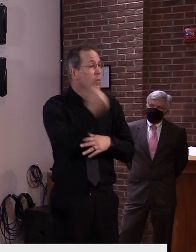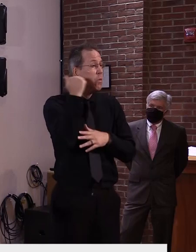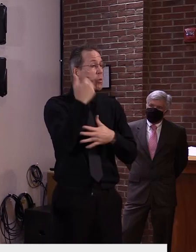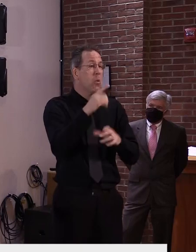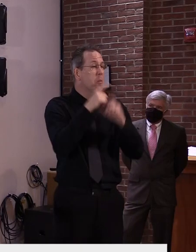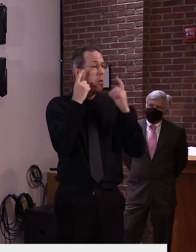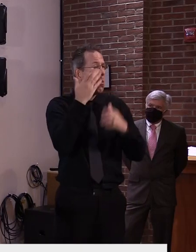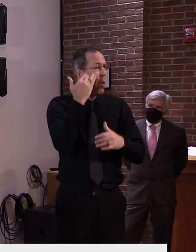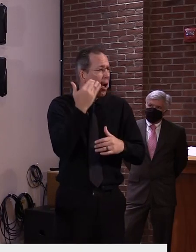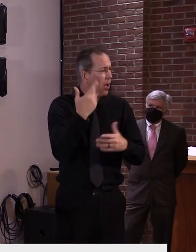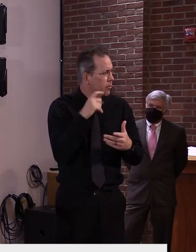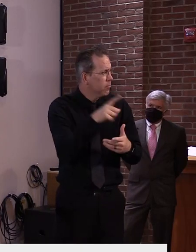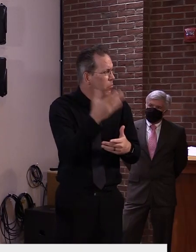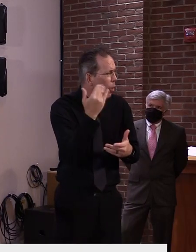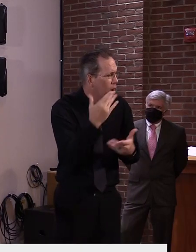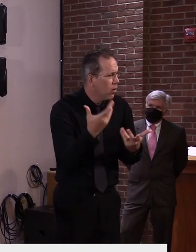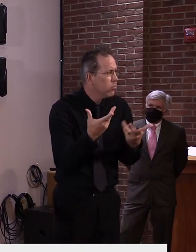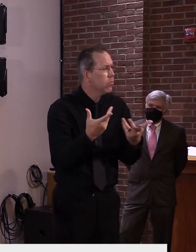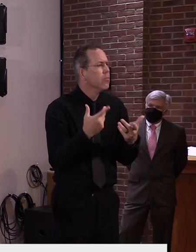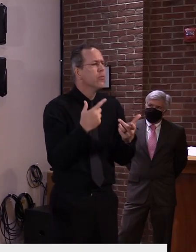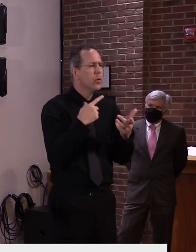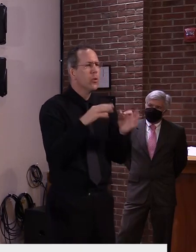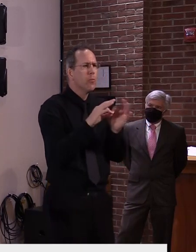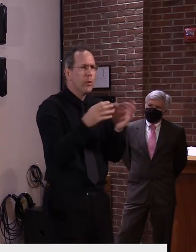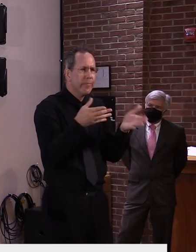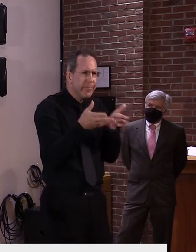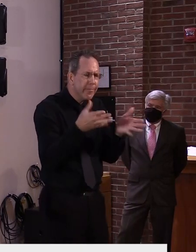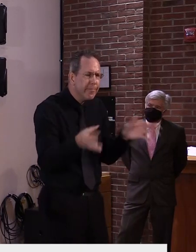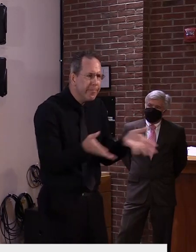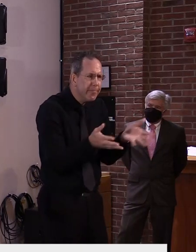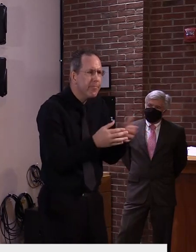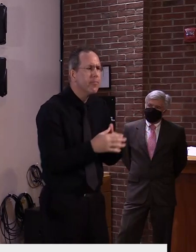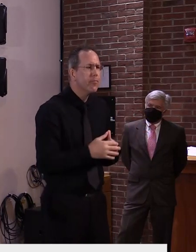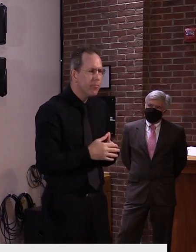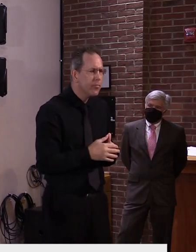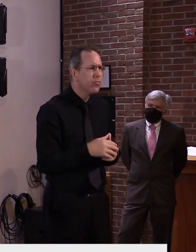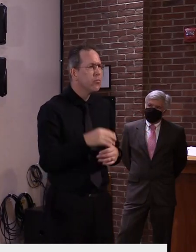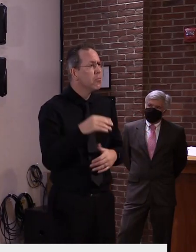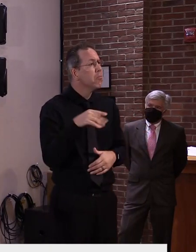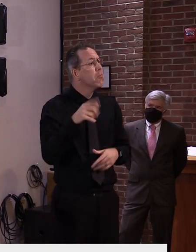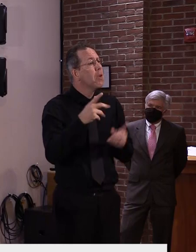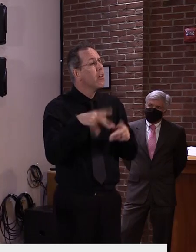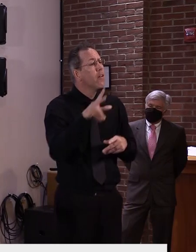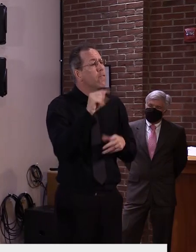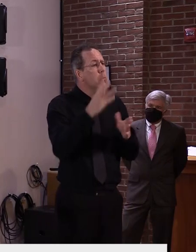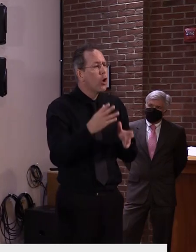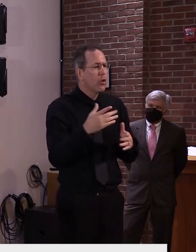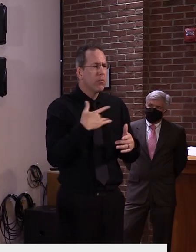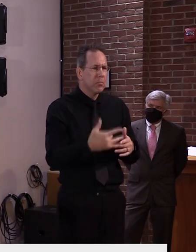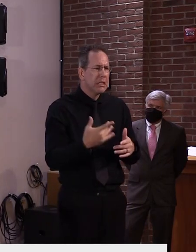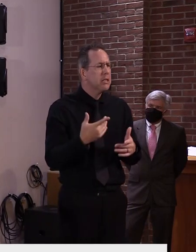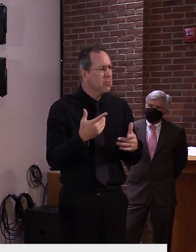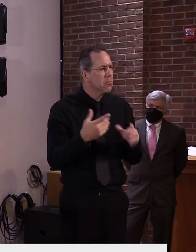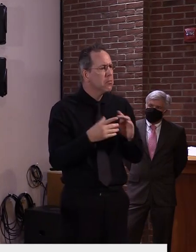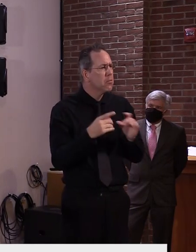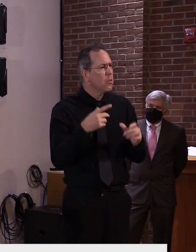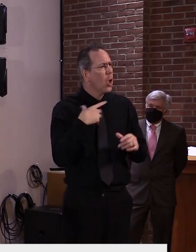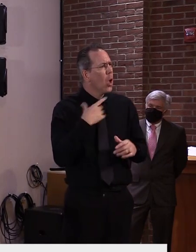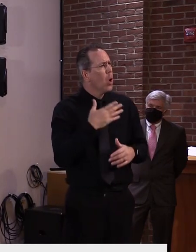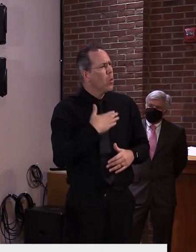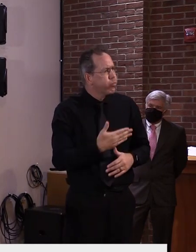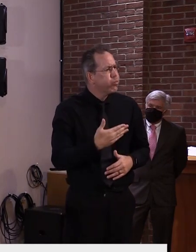about 85% of Vermonters will put themselves in the category of always or most of the time would wear a